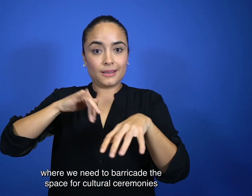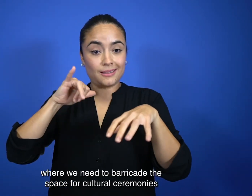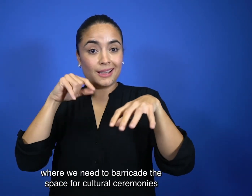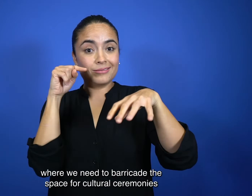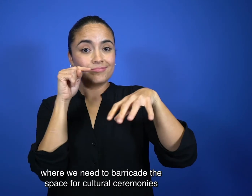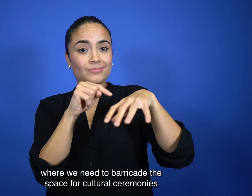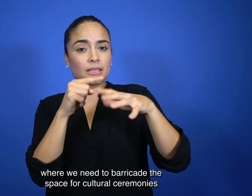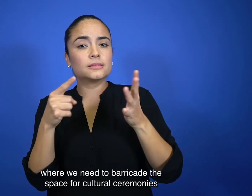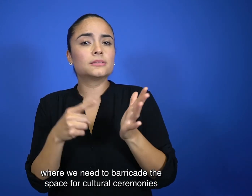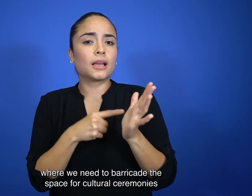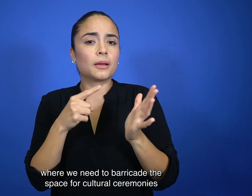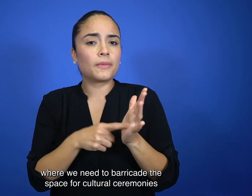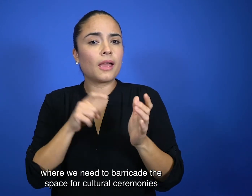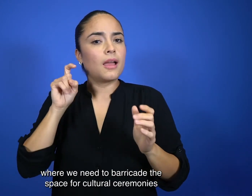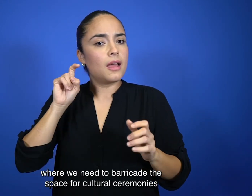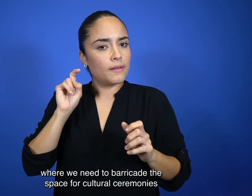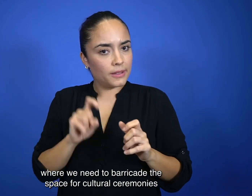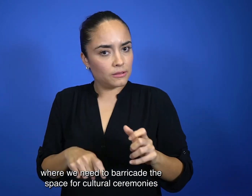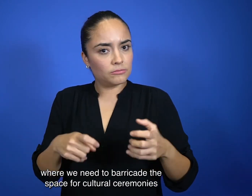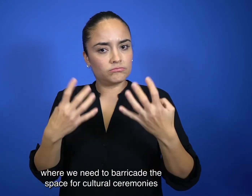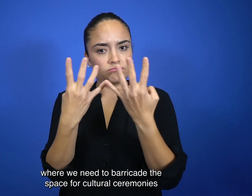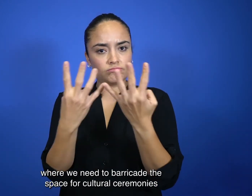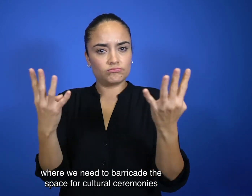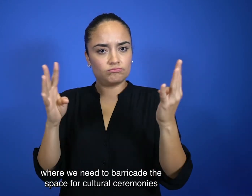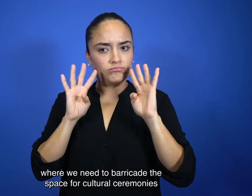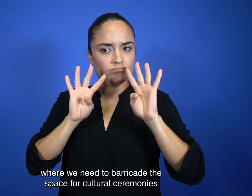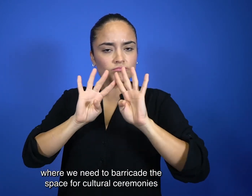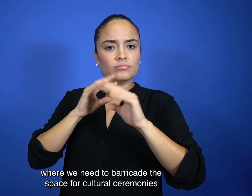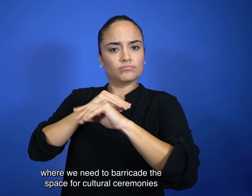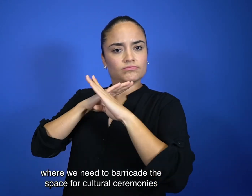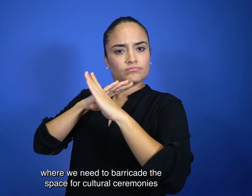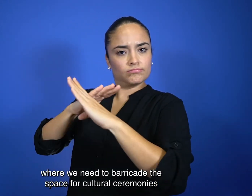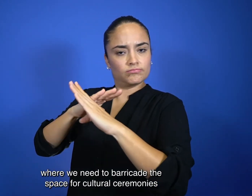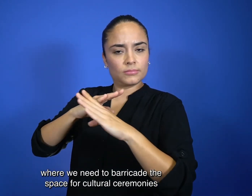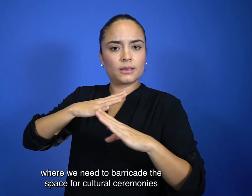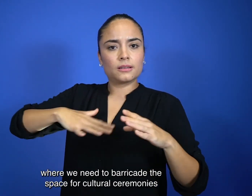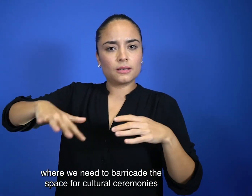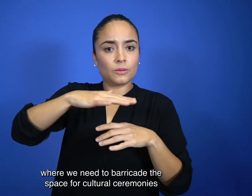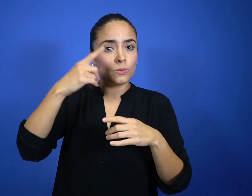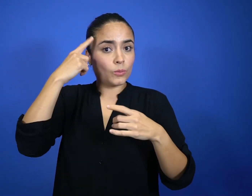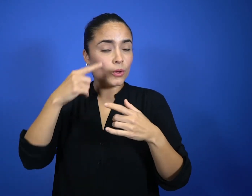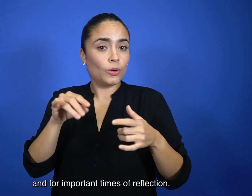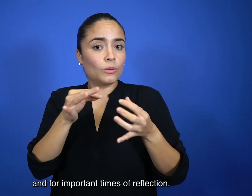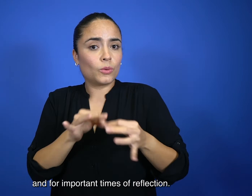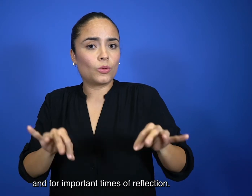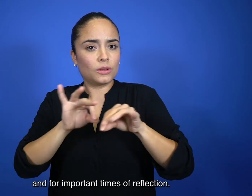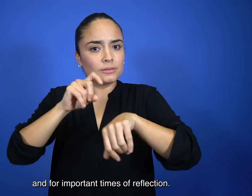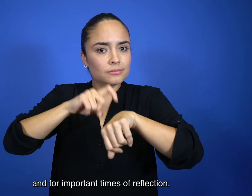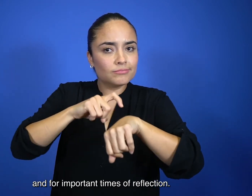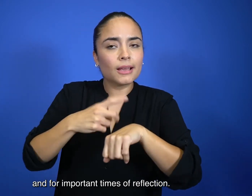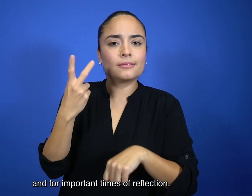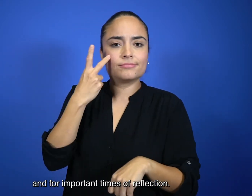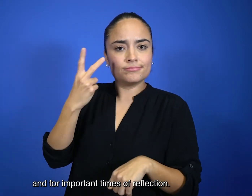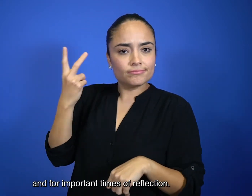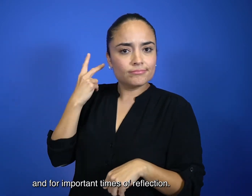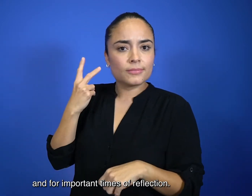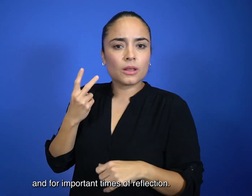where we need to barricade the space for cultural ceremonies and for important times